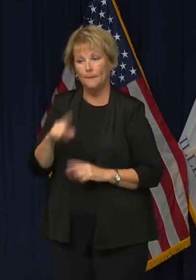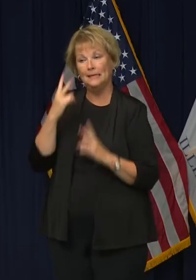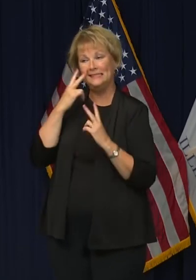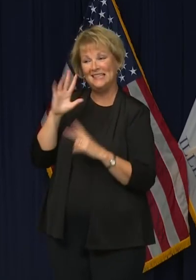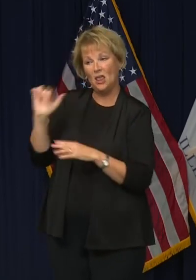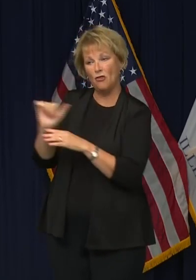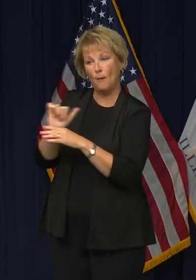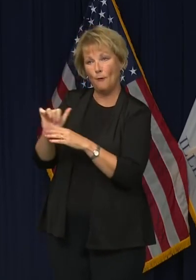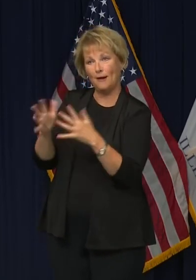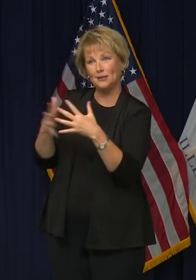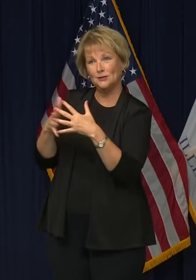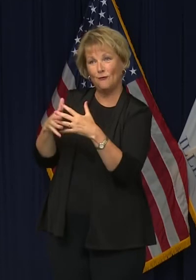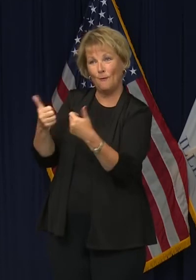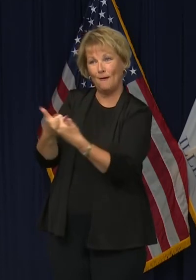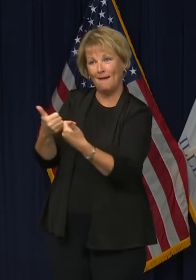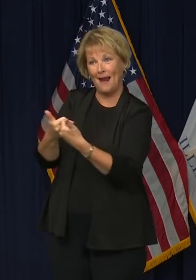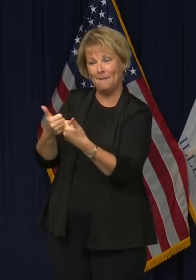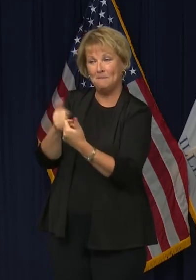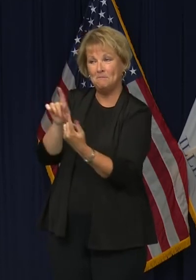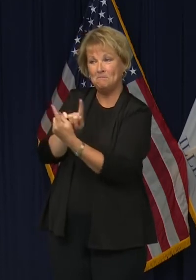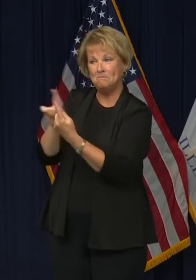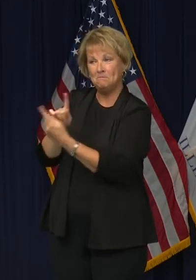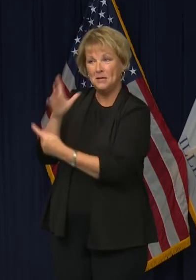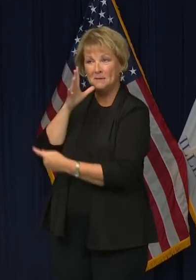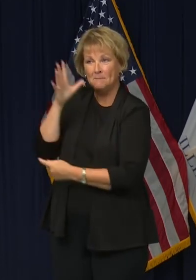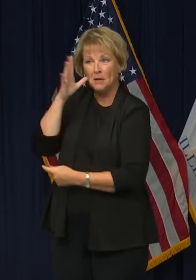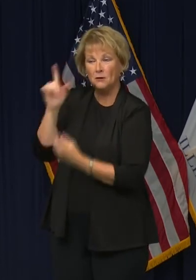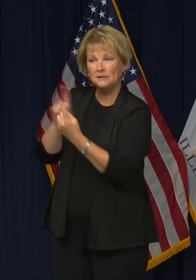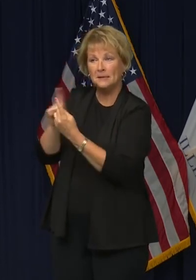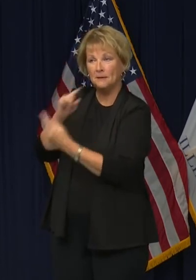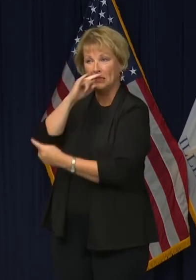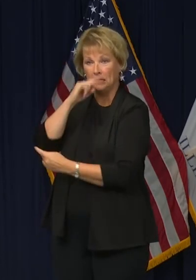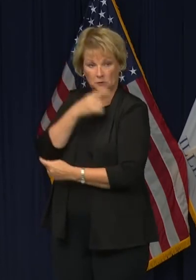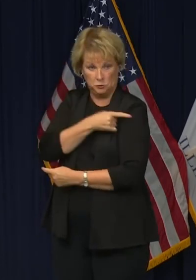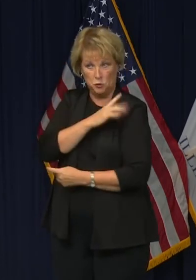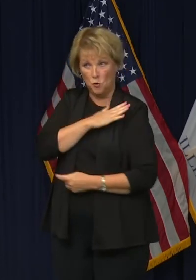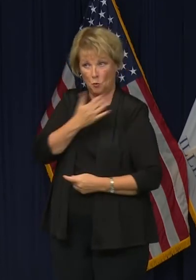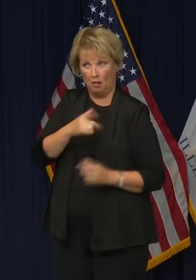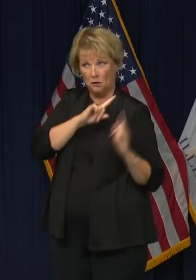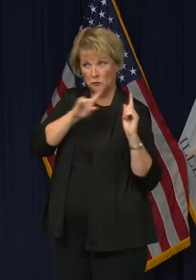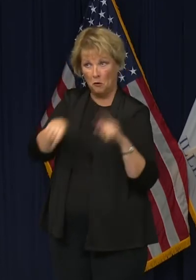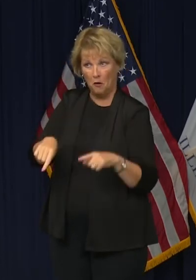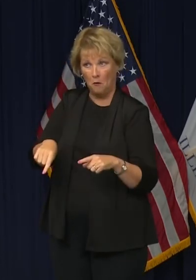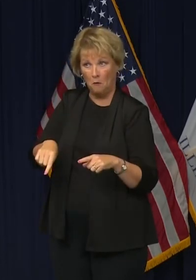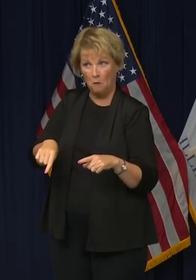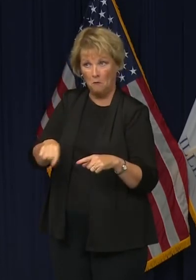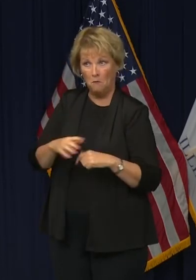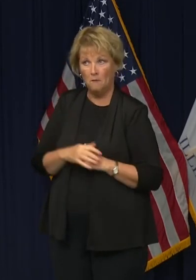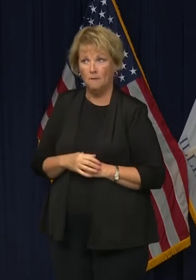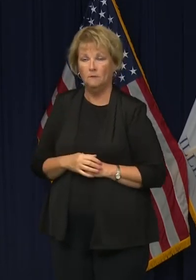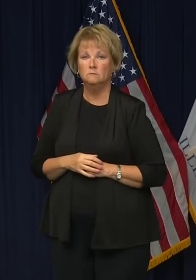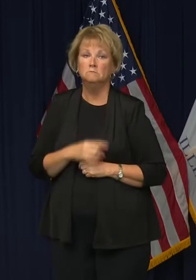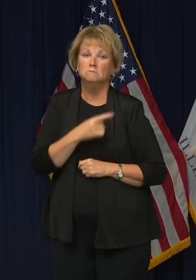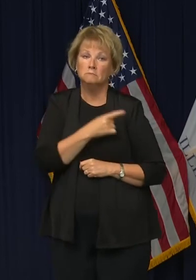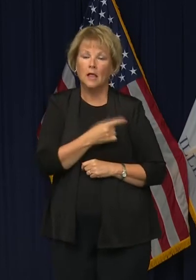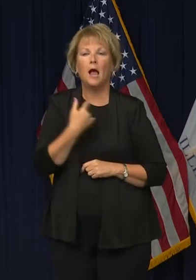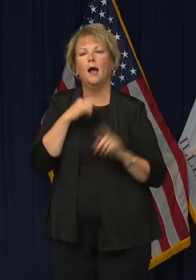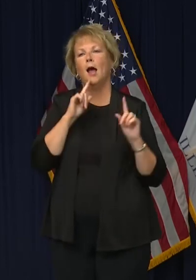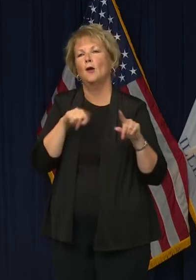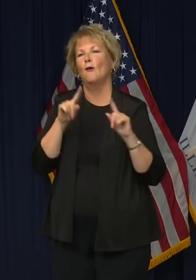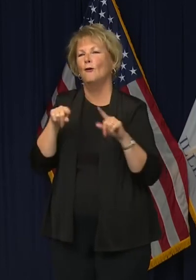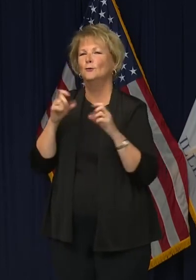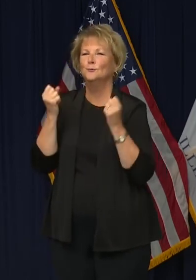their practices, meet some of the parents and some of the kids. Would you be willing to do that as you? I've been to many